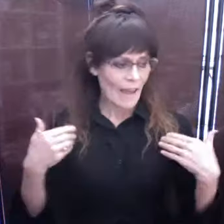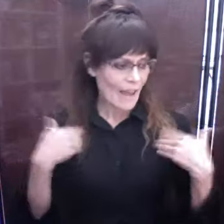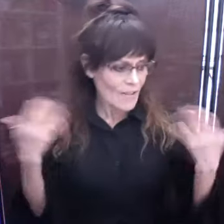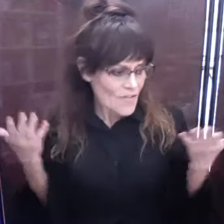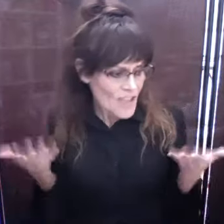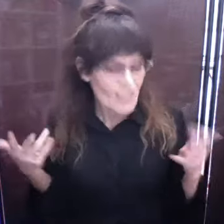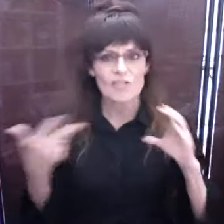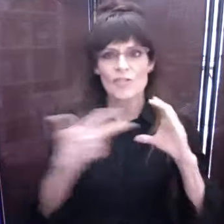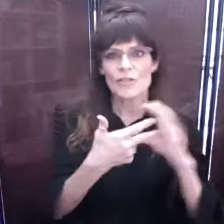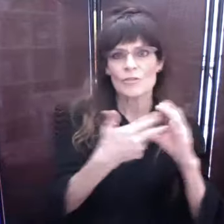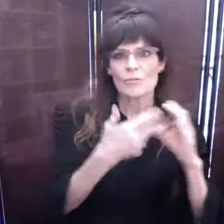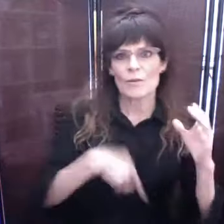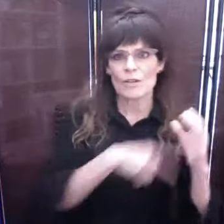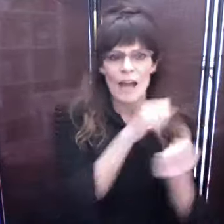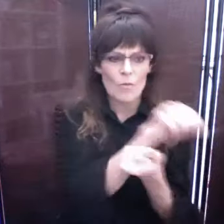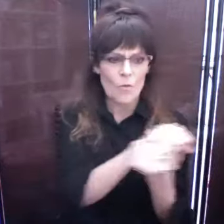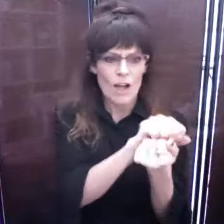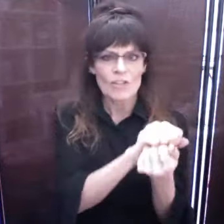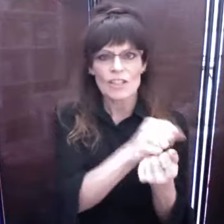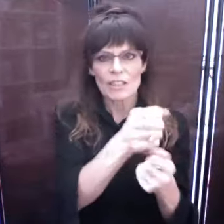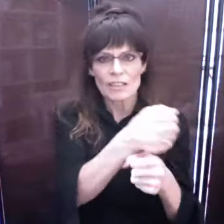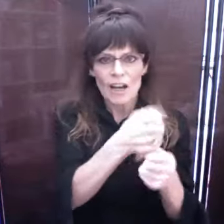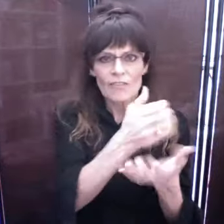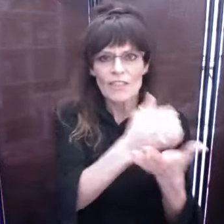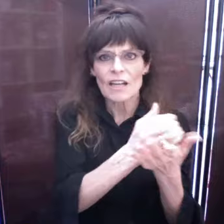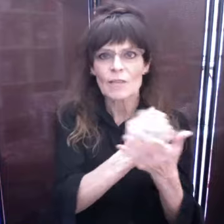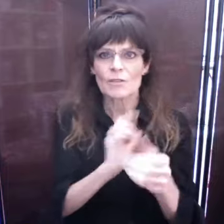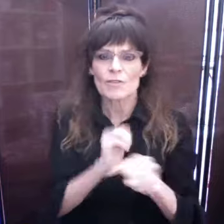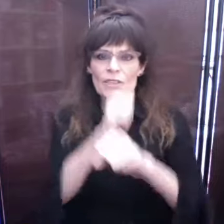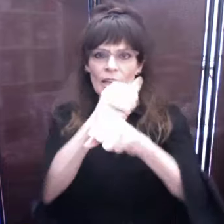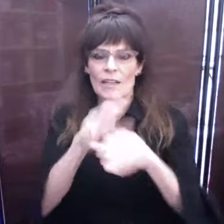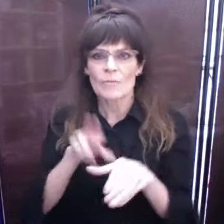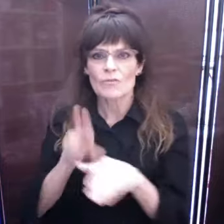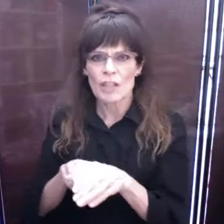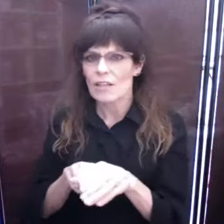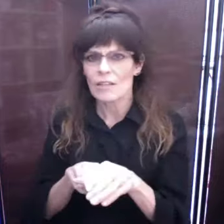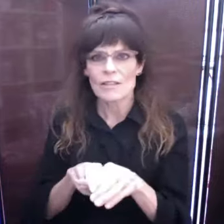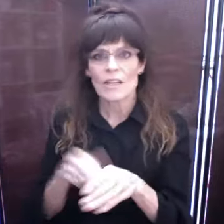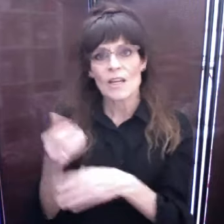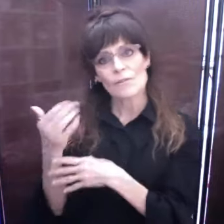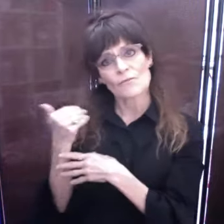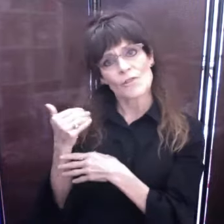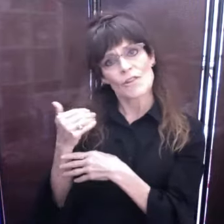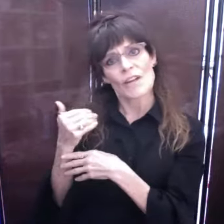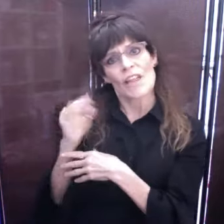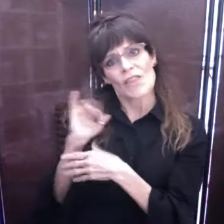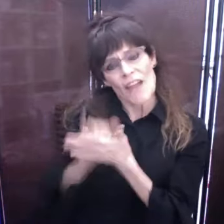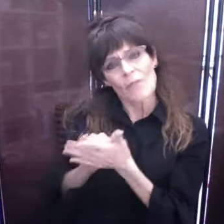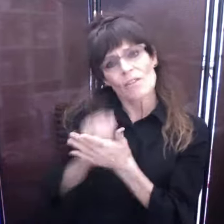washing coffee cups, nobody's putting chairs together. So the people for whom that was the basis of their sobriety, guess what? They're not doing well, you